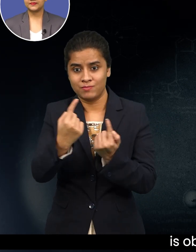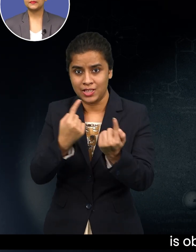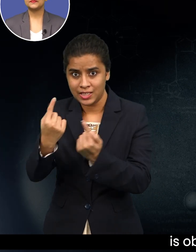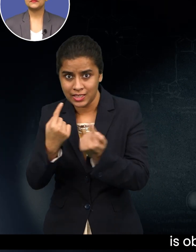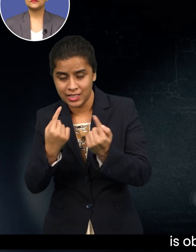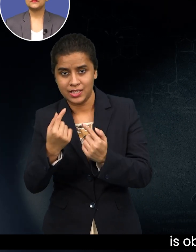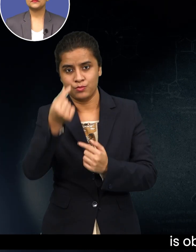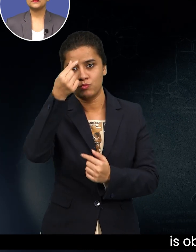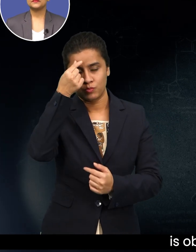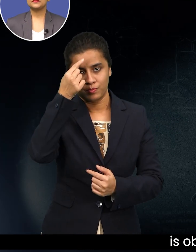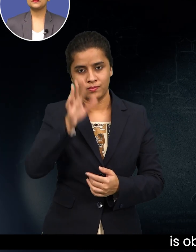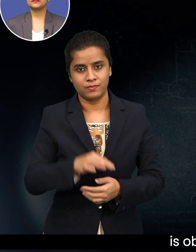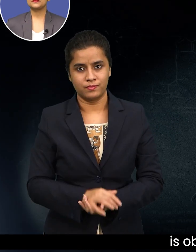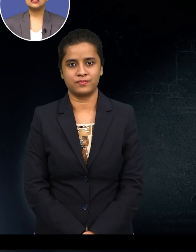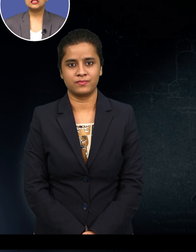case.